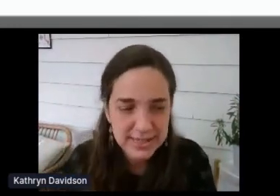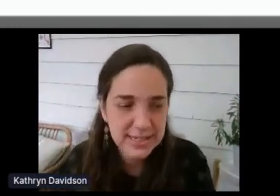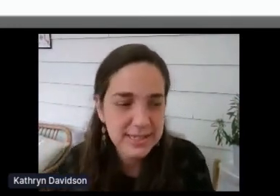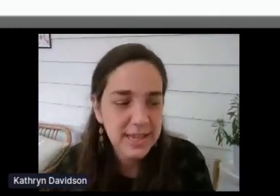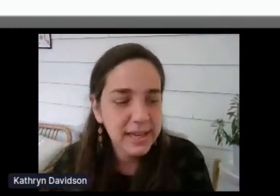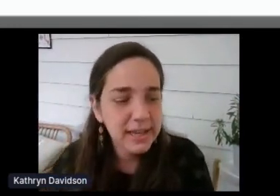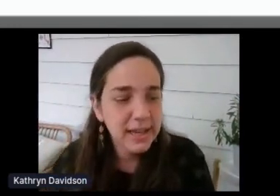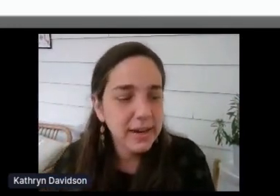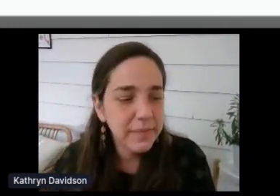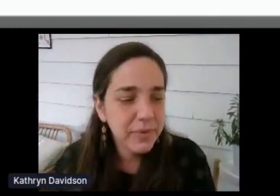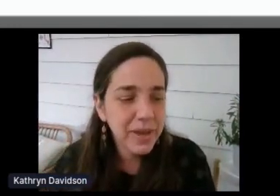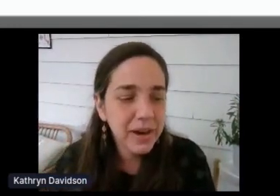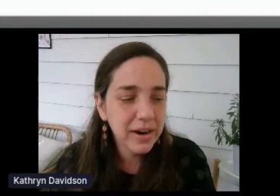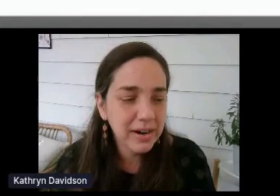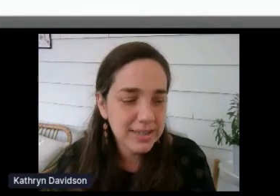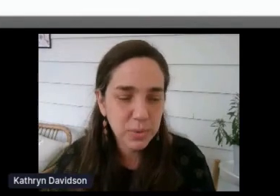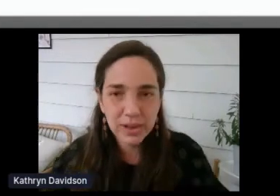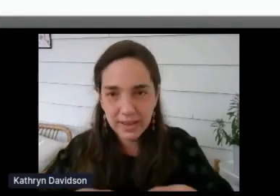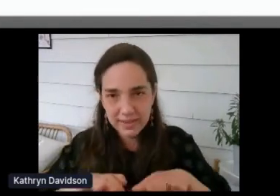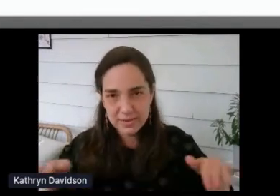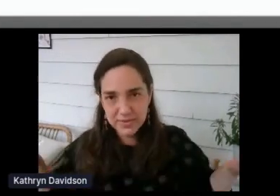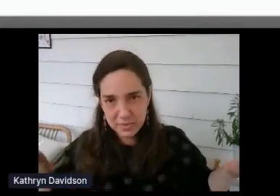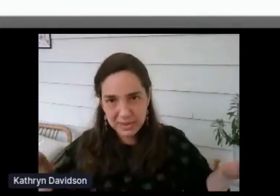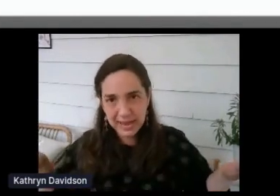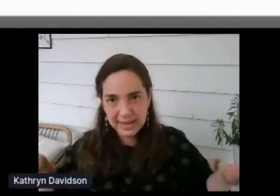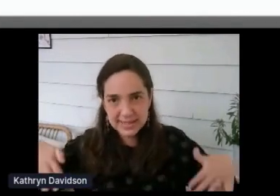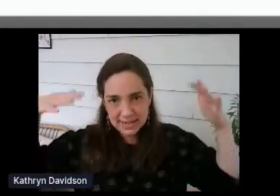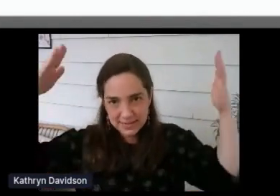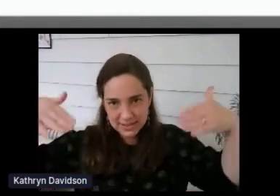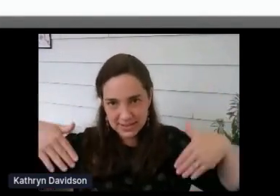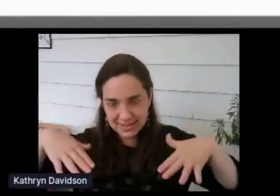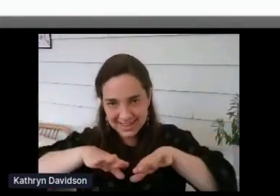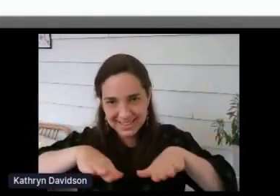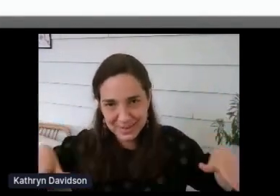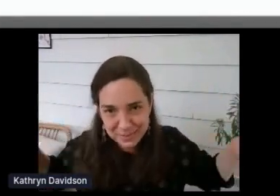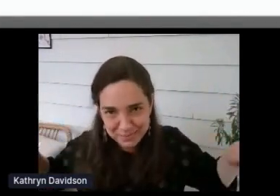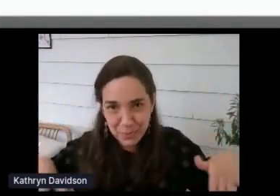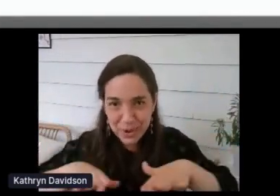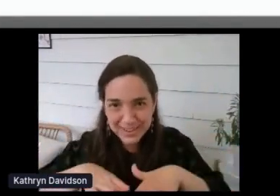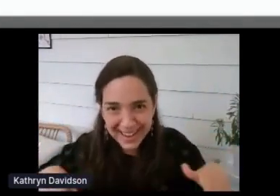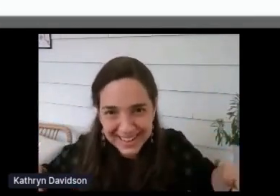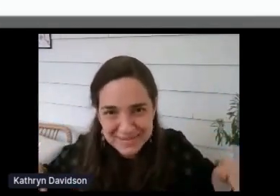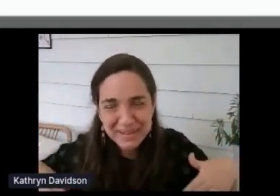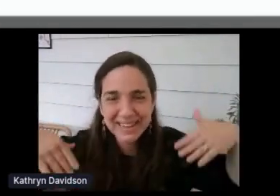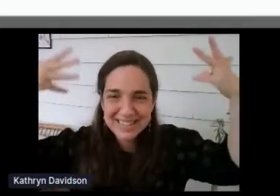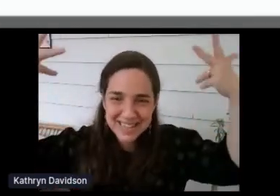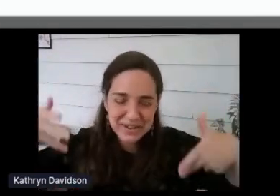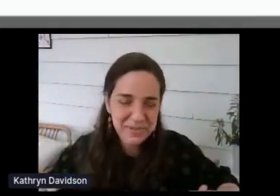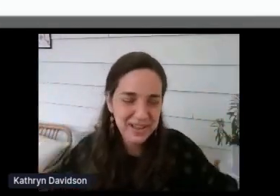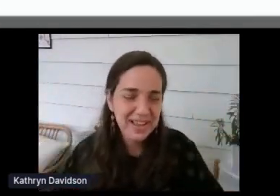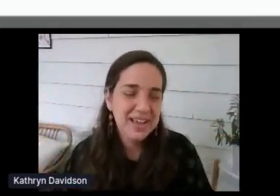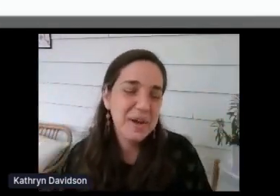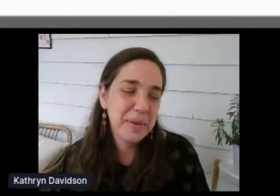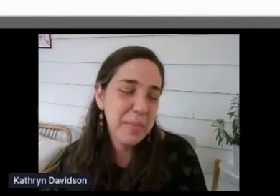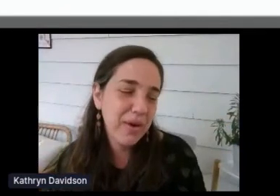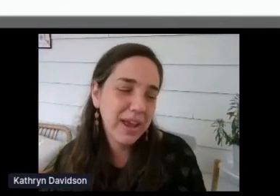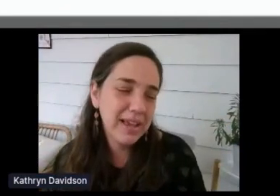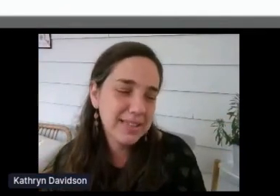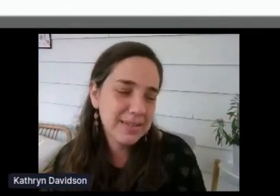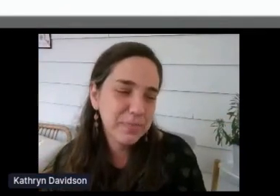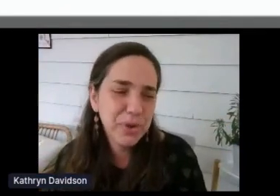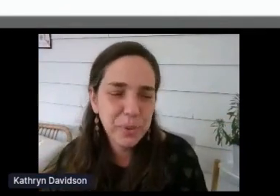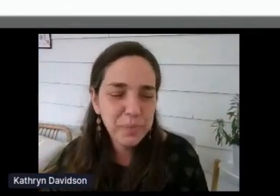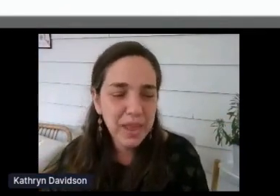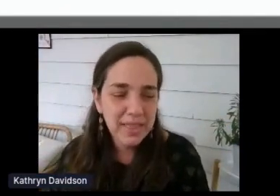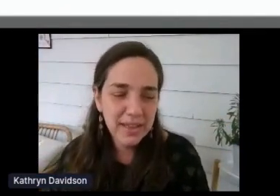existential cases. So here it's more like the use of the plane instead of like the one height plane instead of comparing